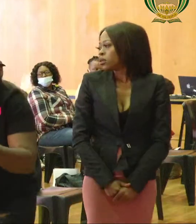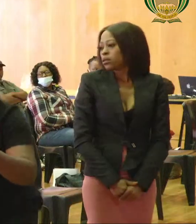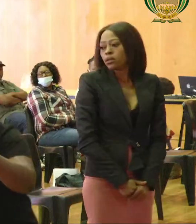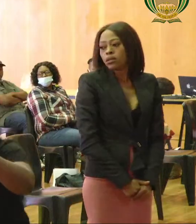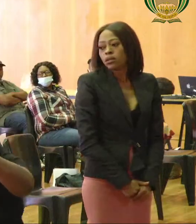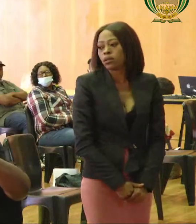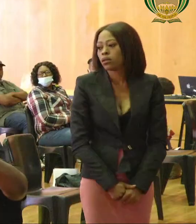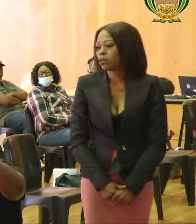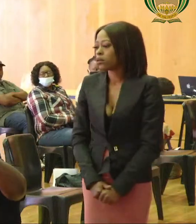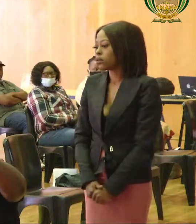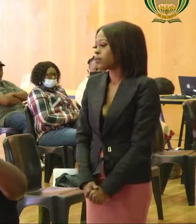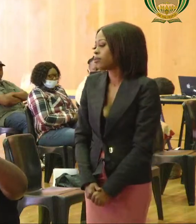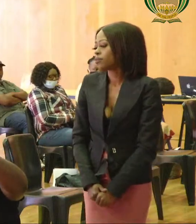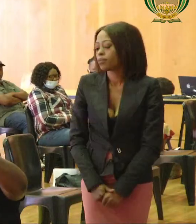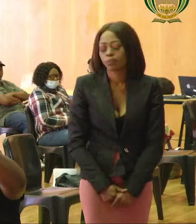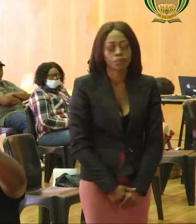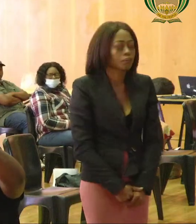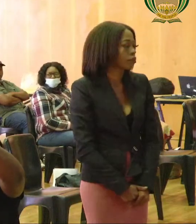Thank you.